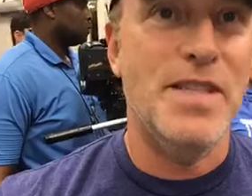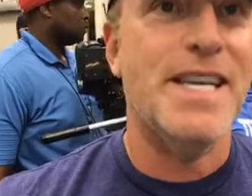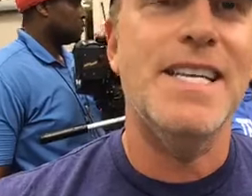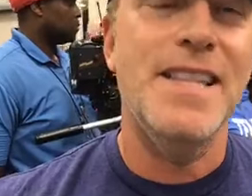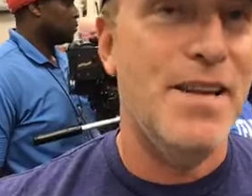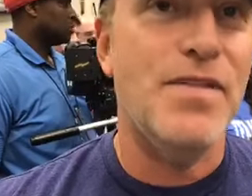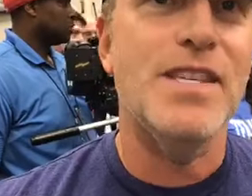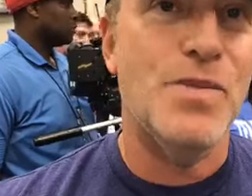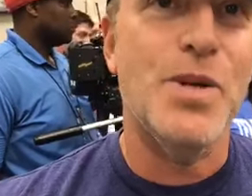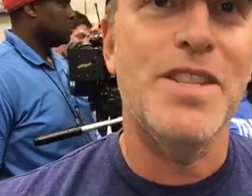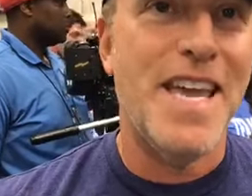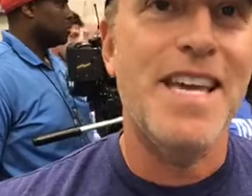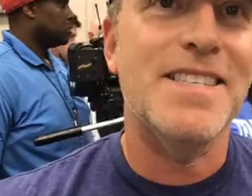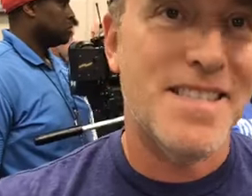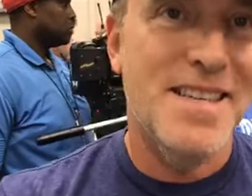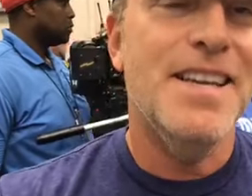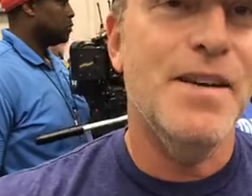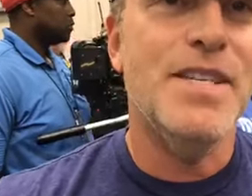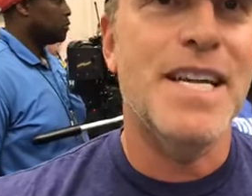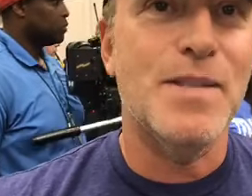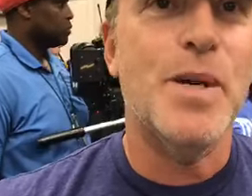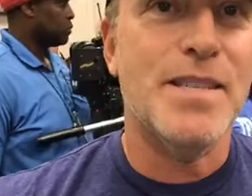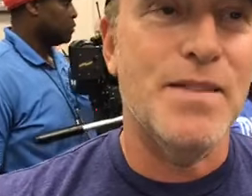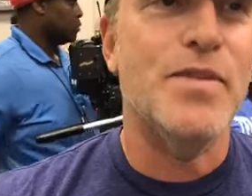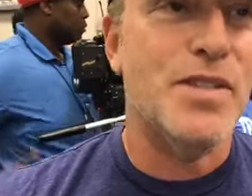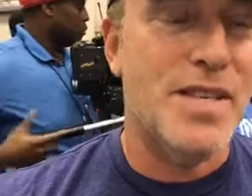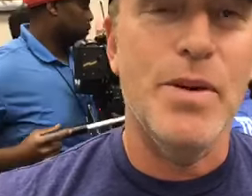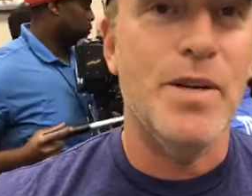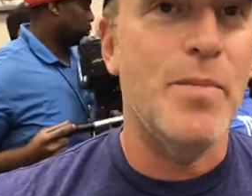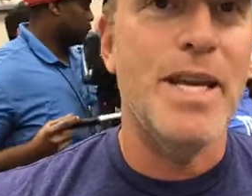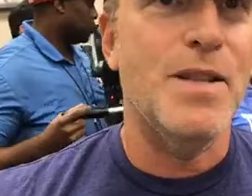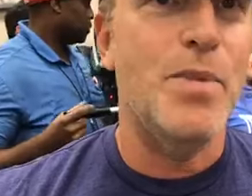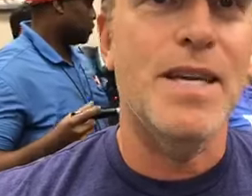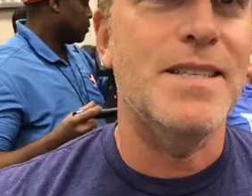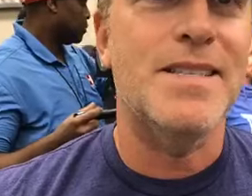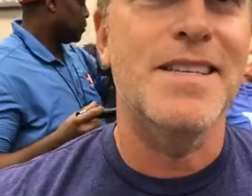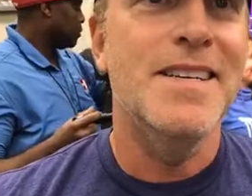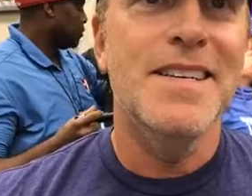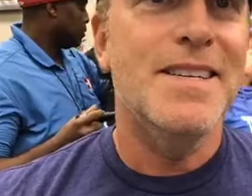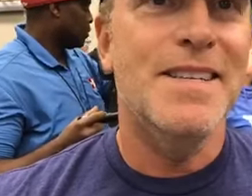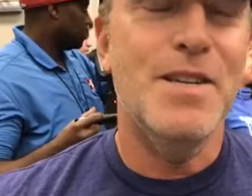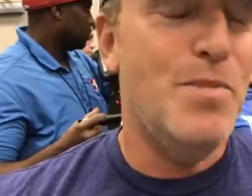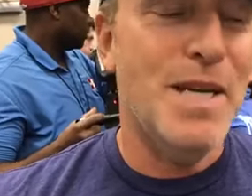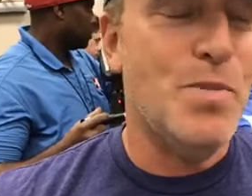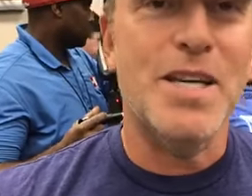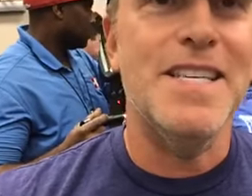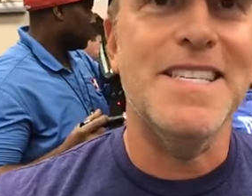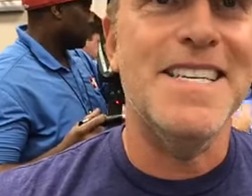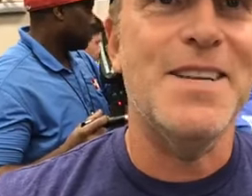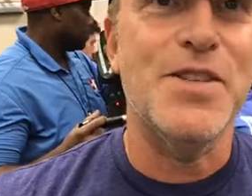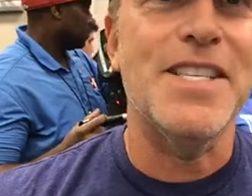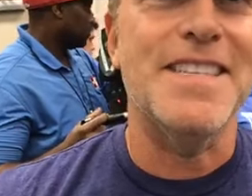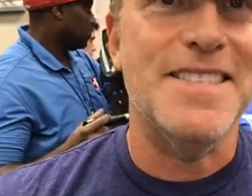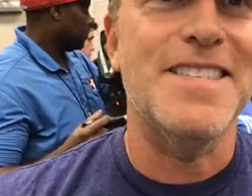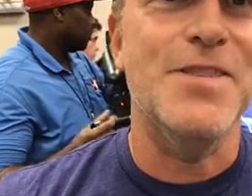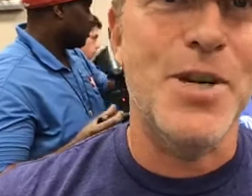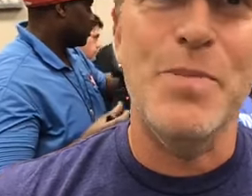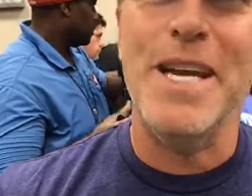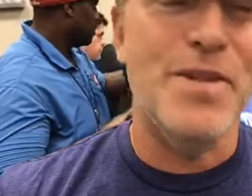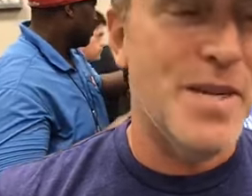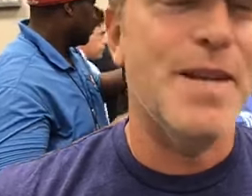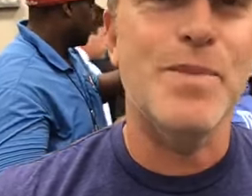we've decided that if this were the case of tonight's press conference, that we were going to make it the biggest the biggest party this city's ever seen. Yeah.